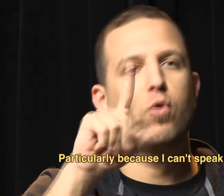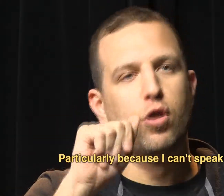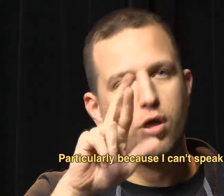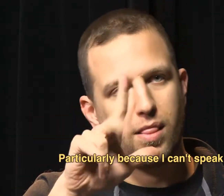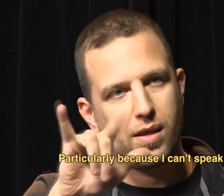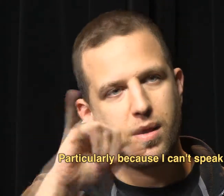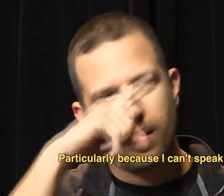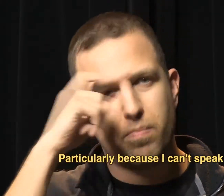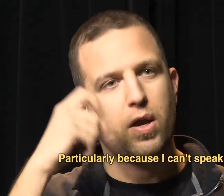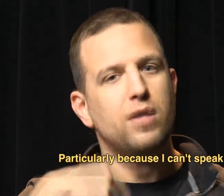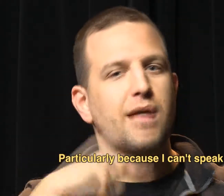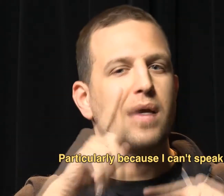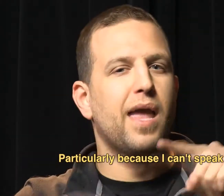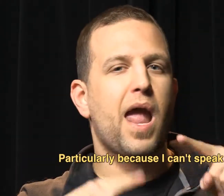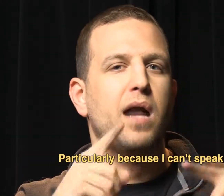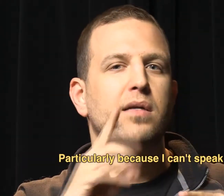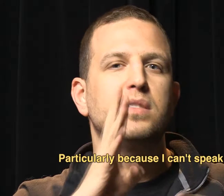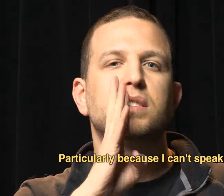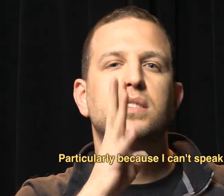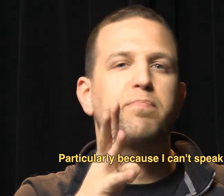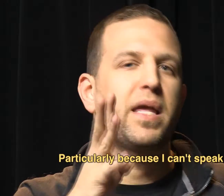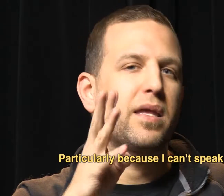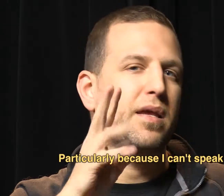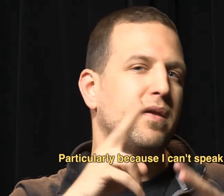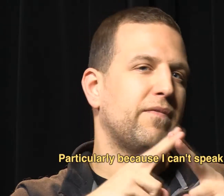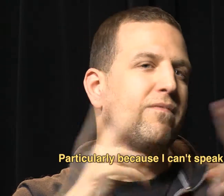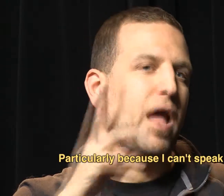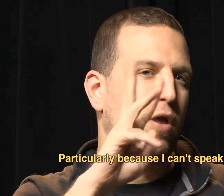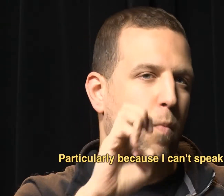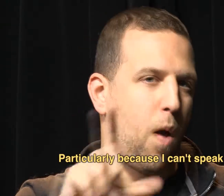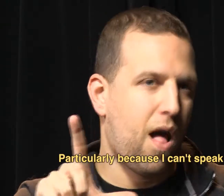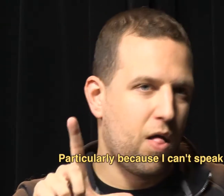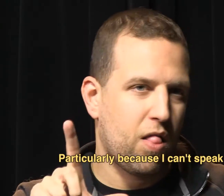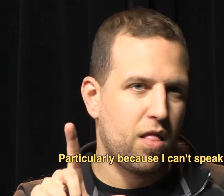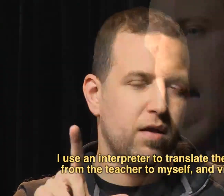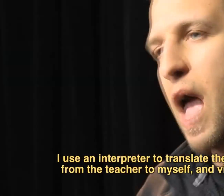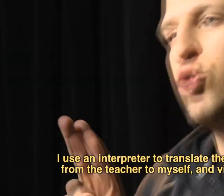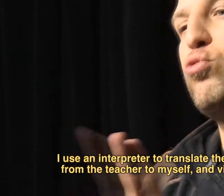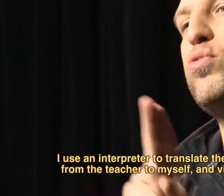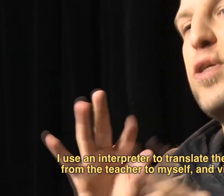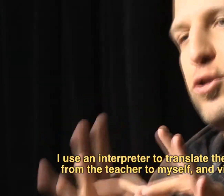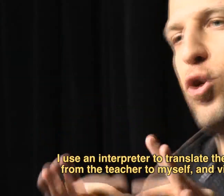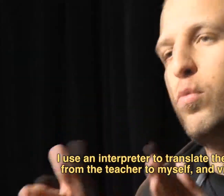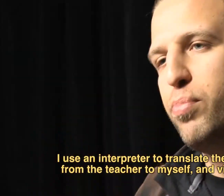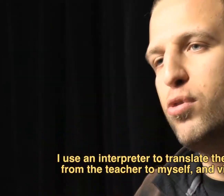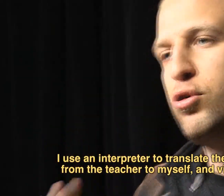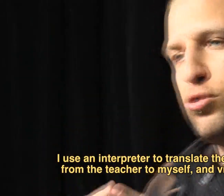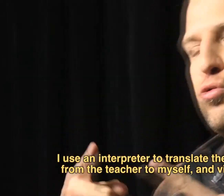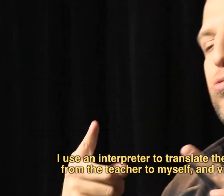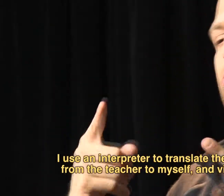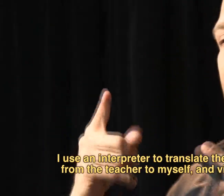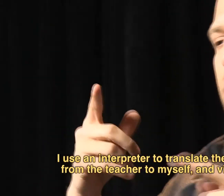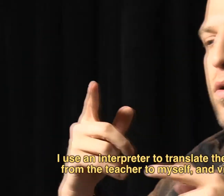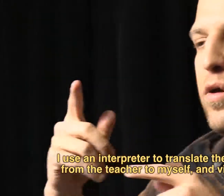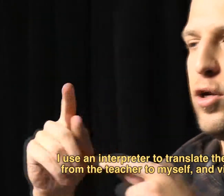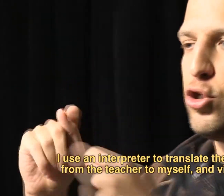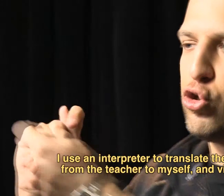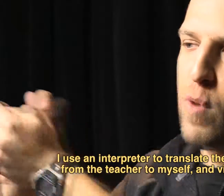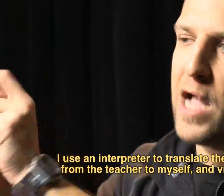to interact with my classmates, particularly because I can't speak very well. I use an interpreter to translate the message